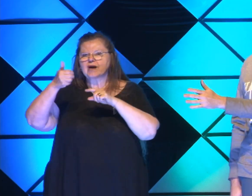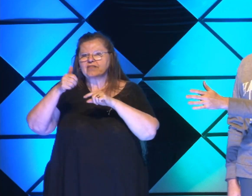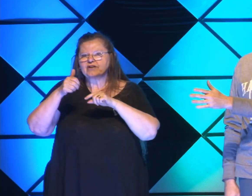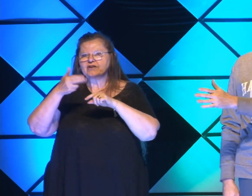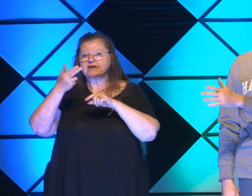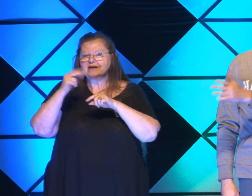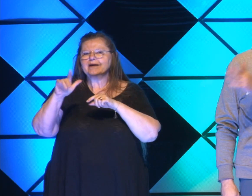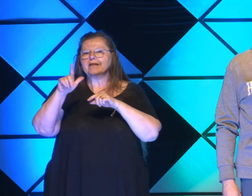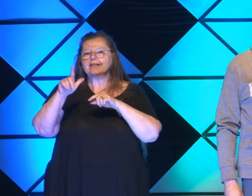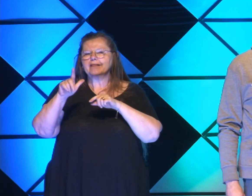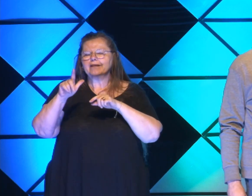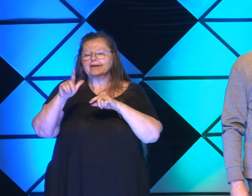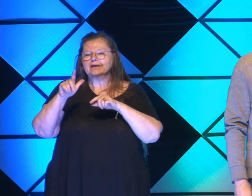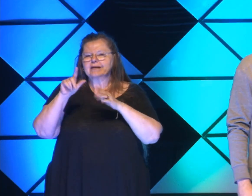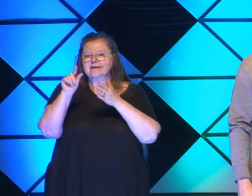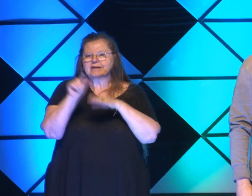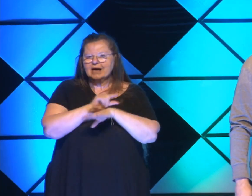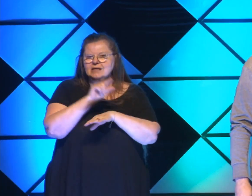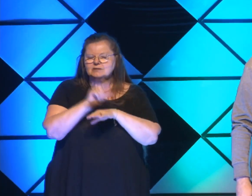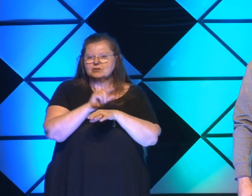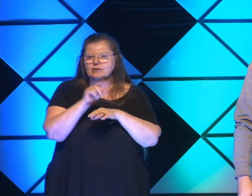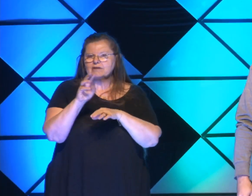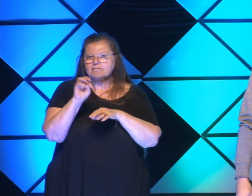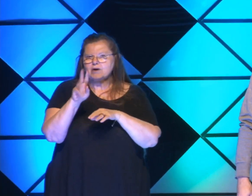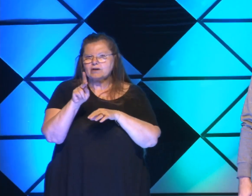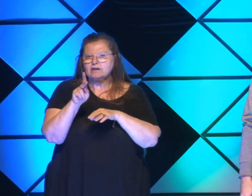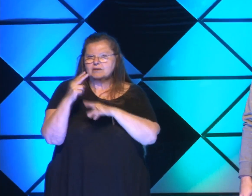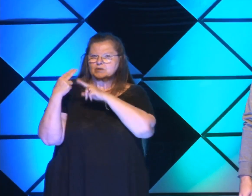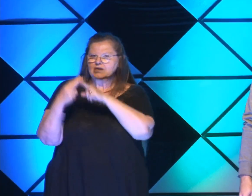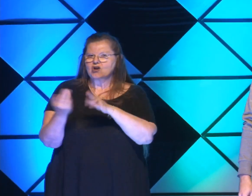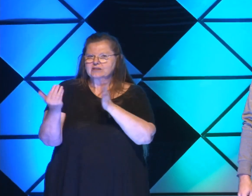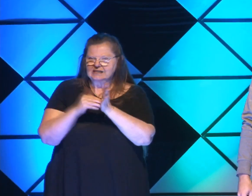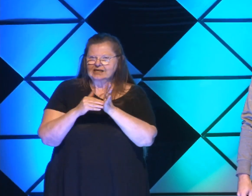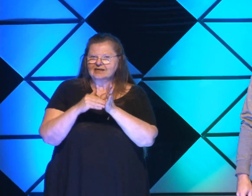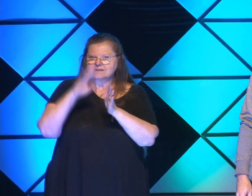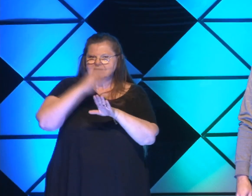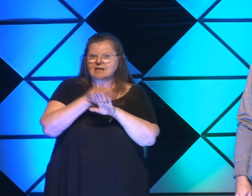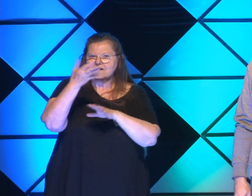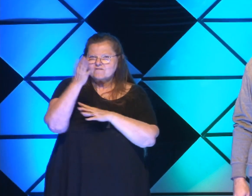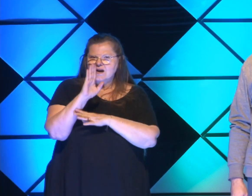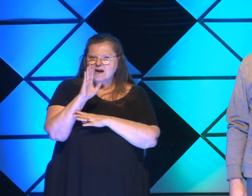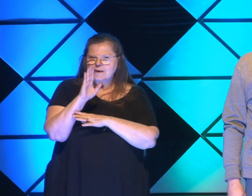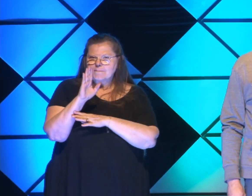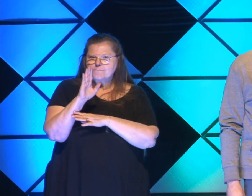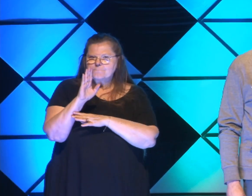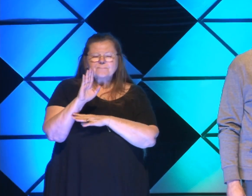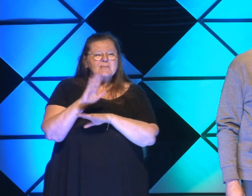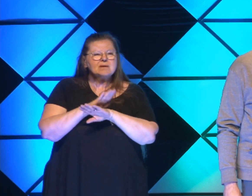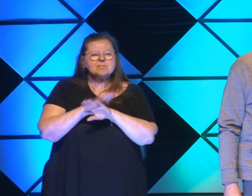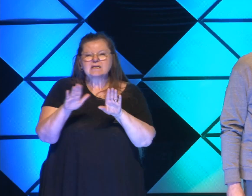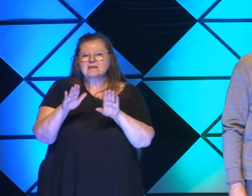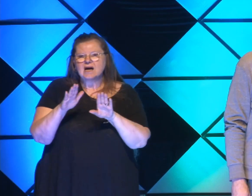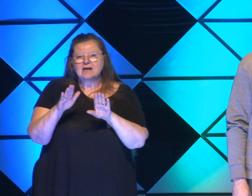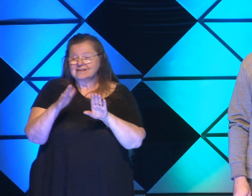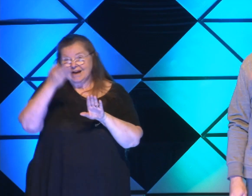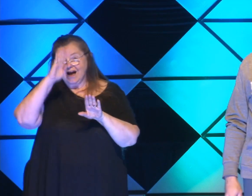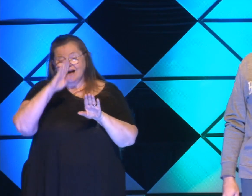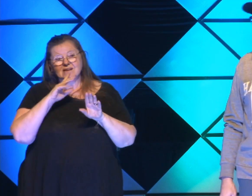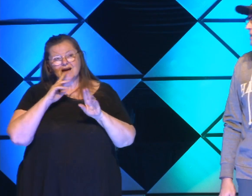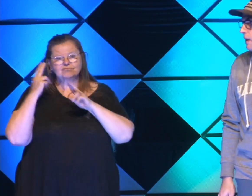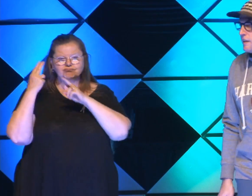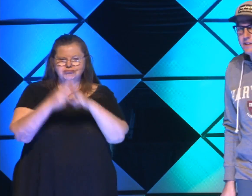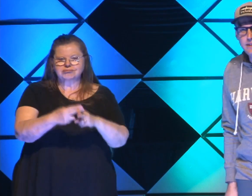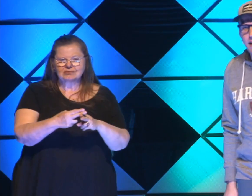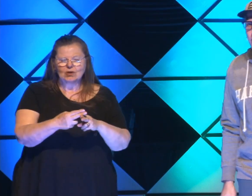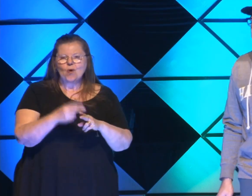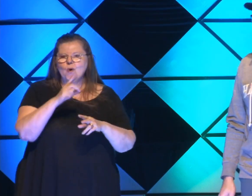Gospel of Mark, where once again, he'd be called the Son of God. But he wouldn't be called this by God. He wouldn't be called